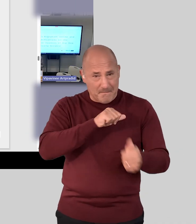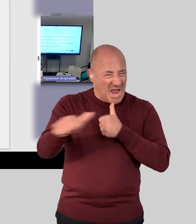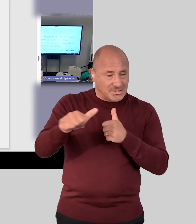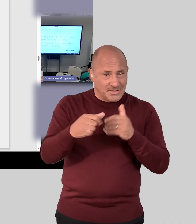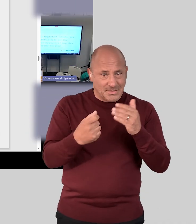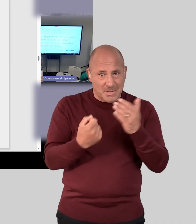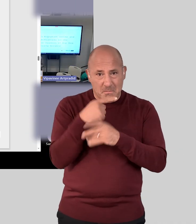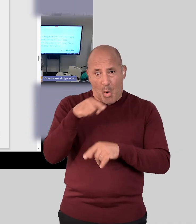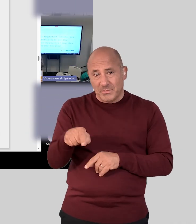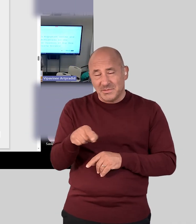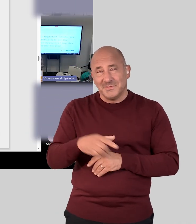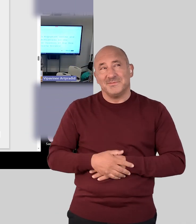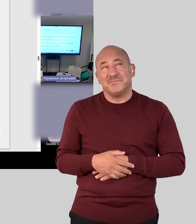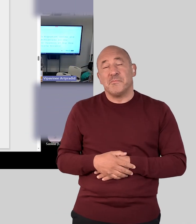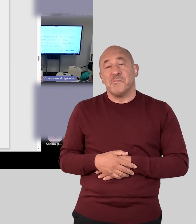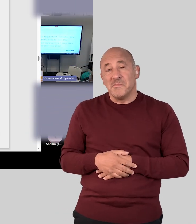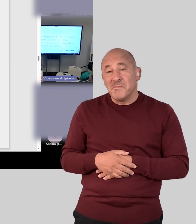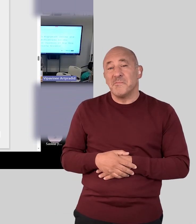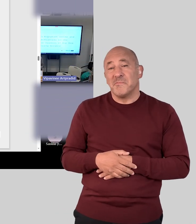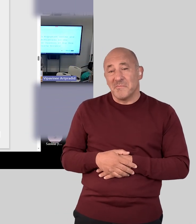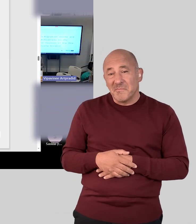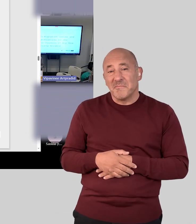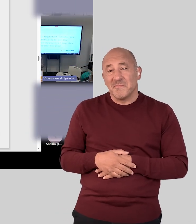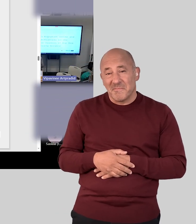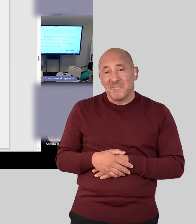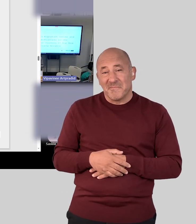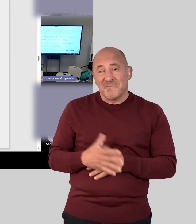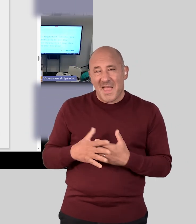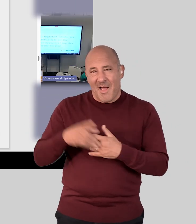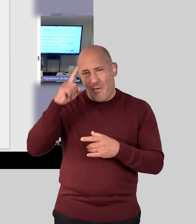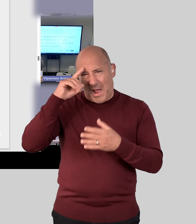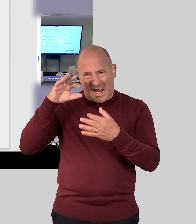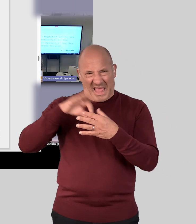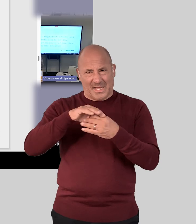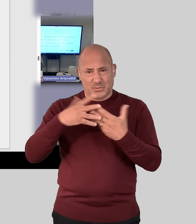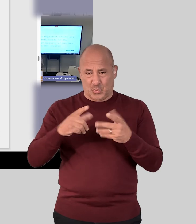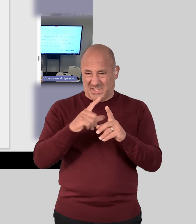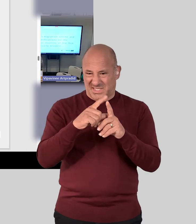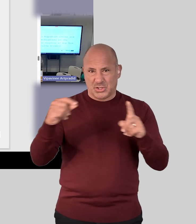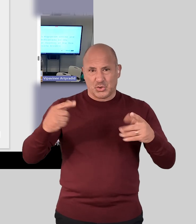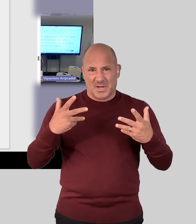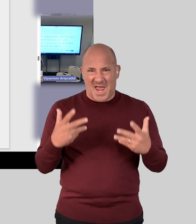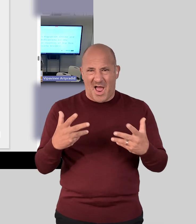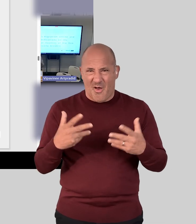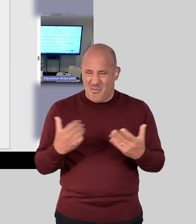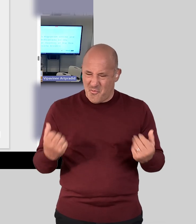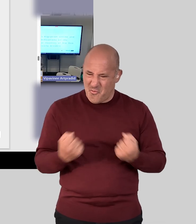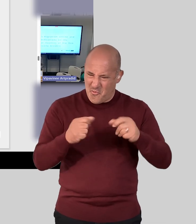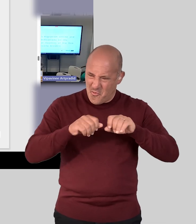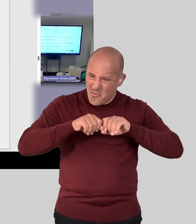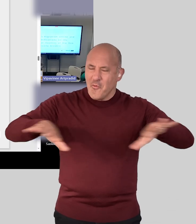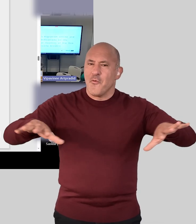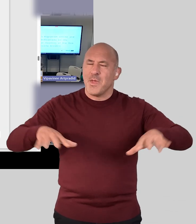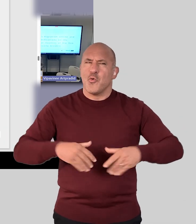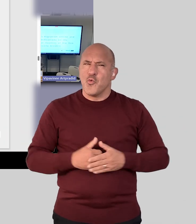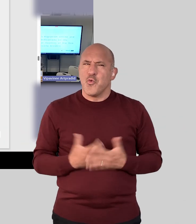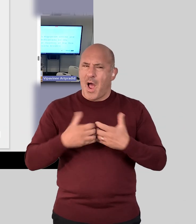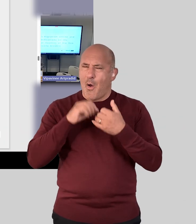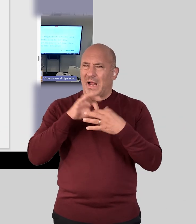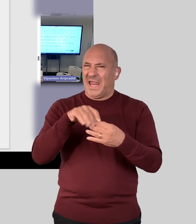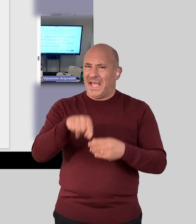moments. And how we put all of these things together in a digital era where it is so